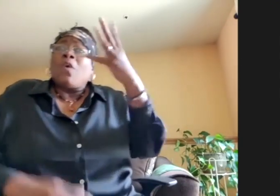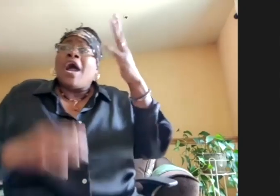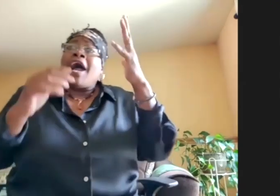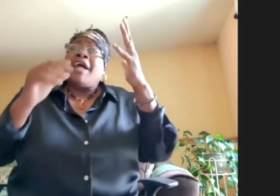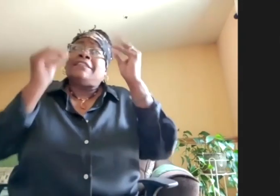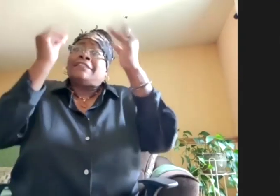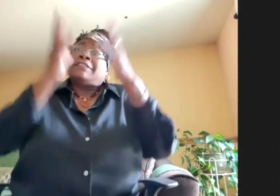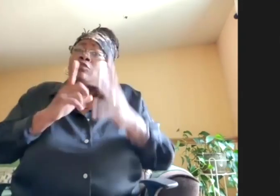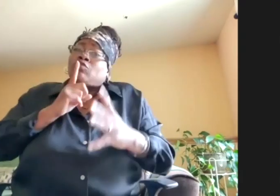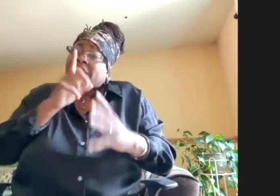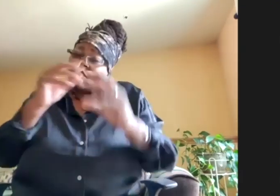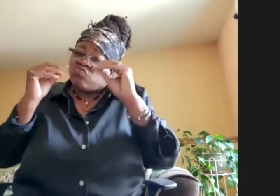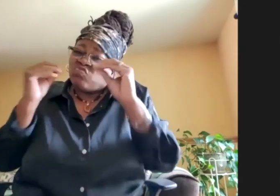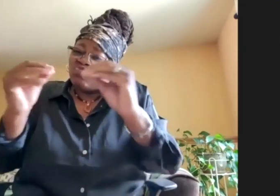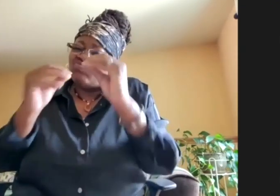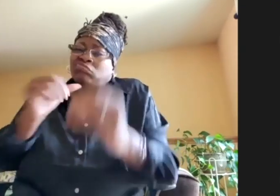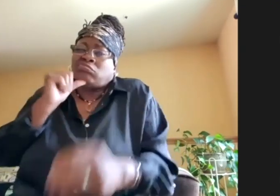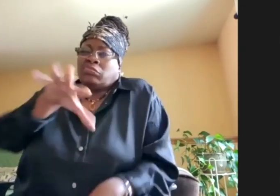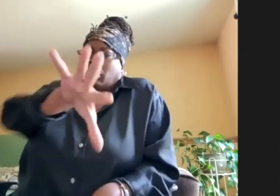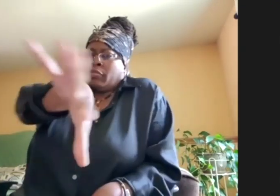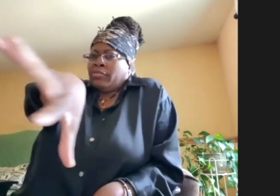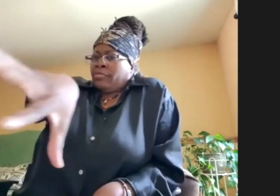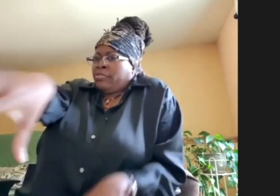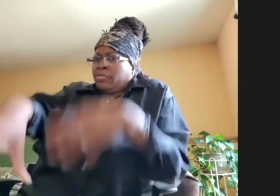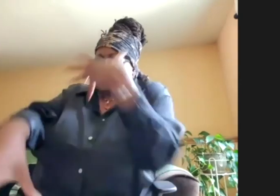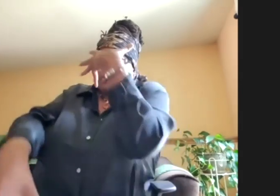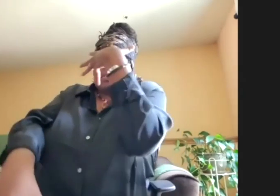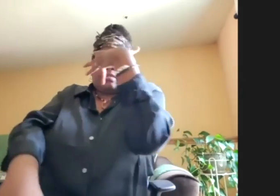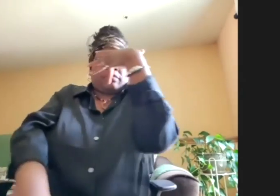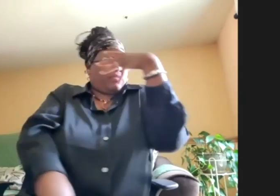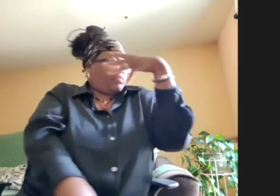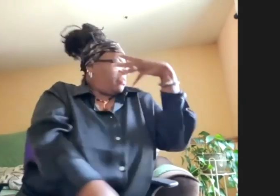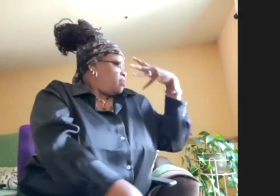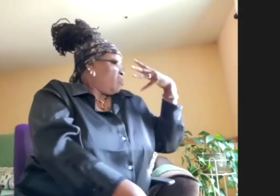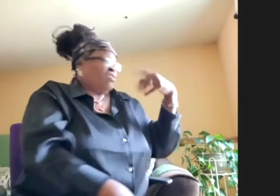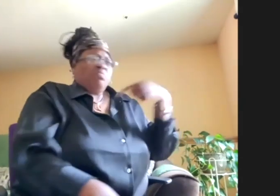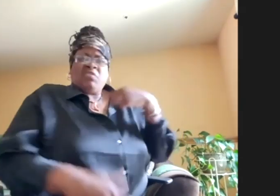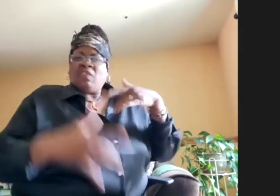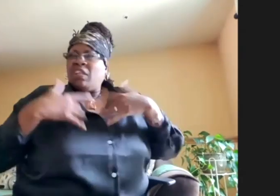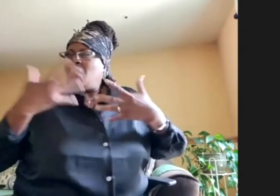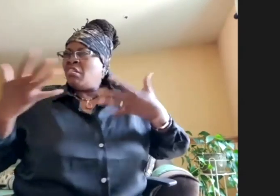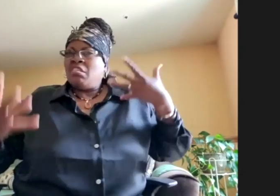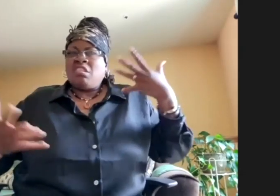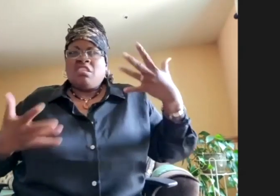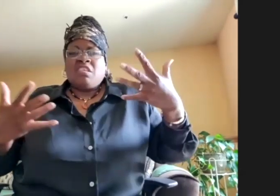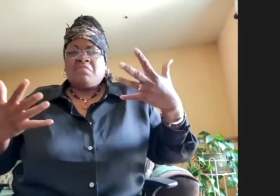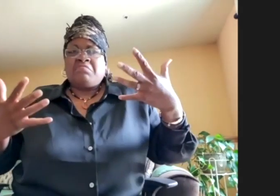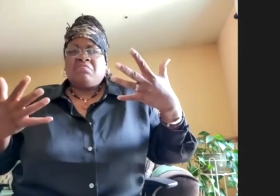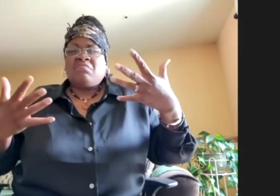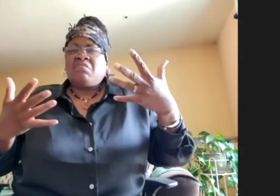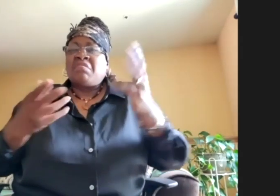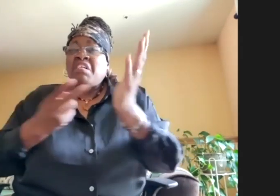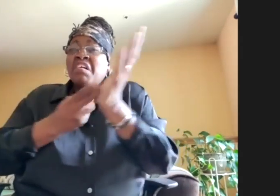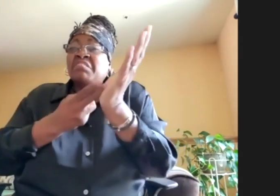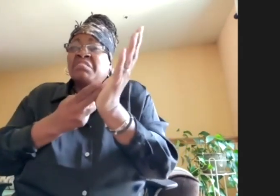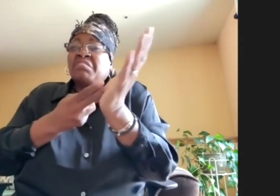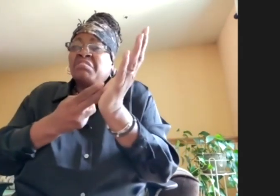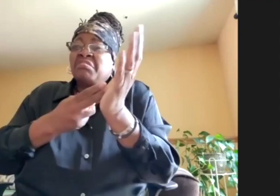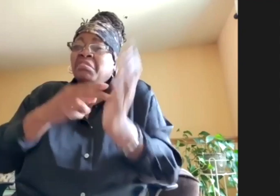deaf educators. I wondered where they were. Who were they teaching? Because I felt like those eyes were not attending to